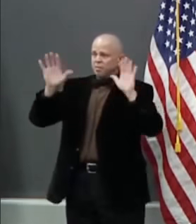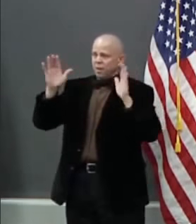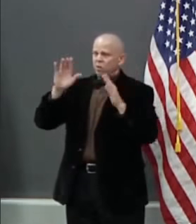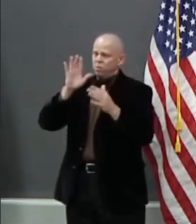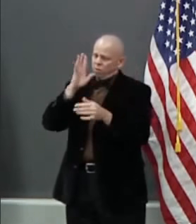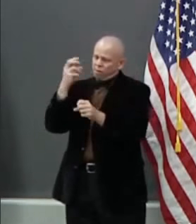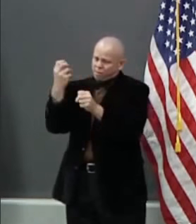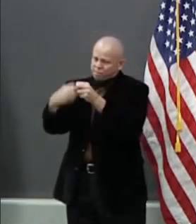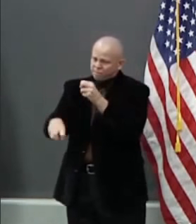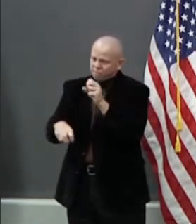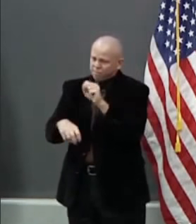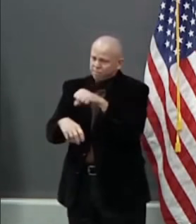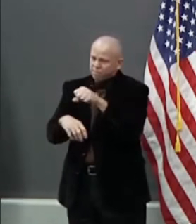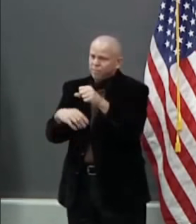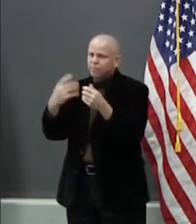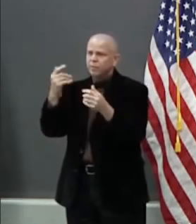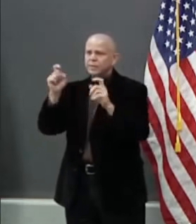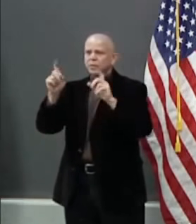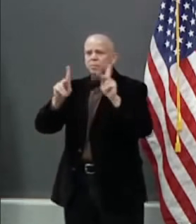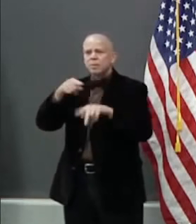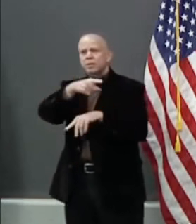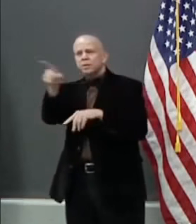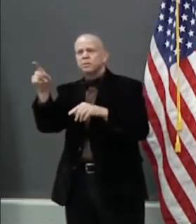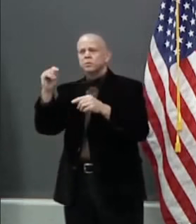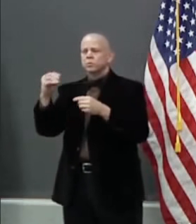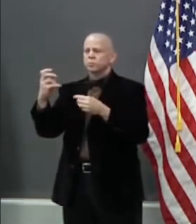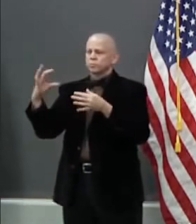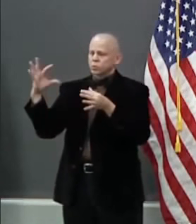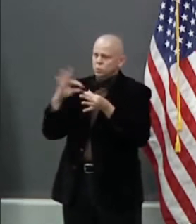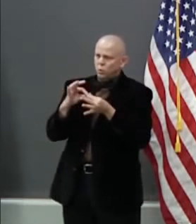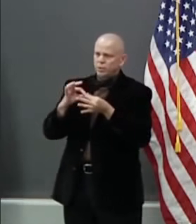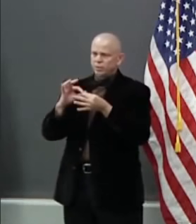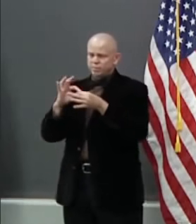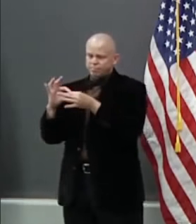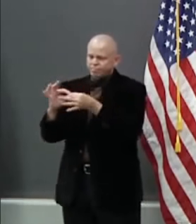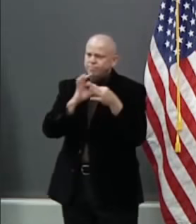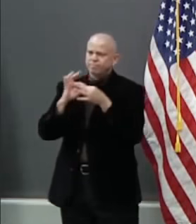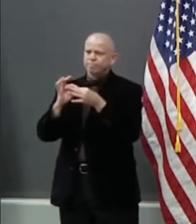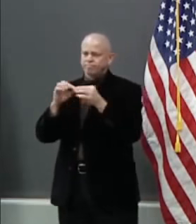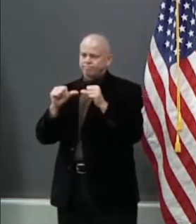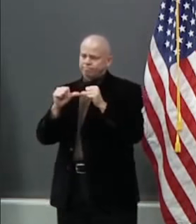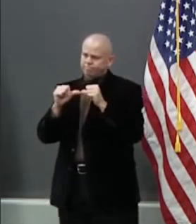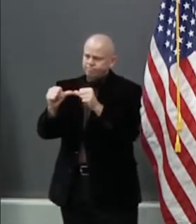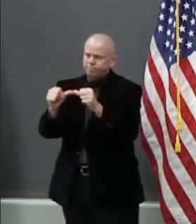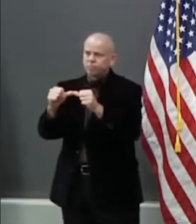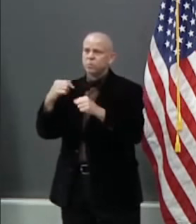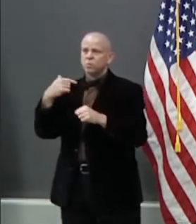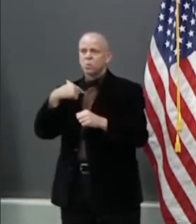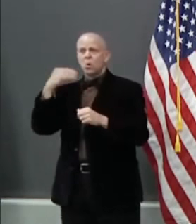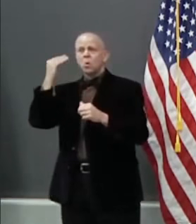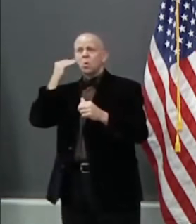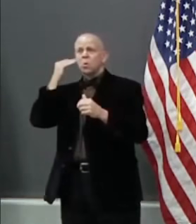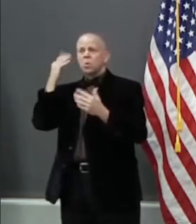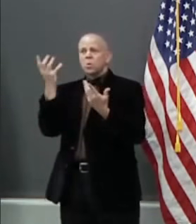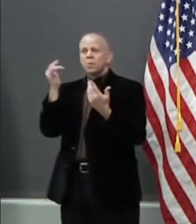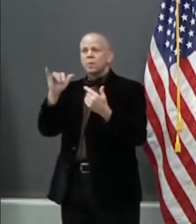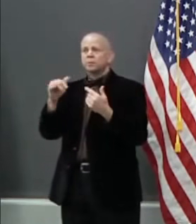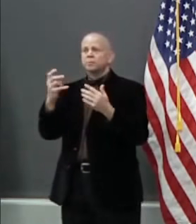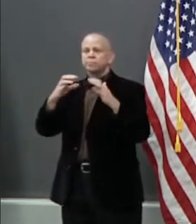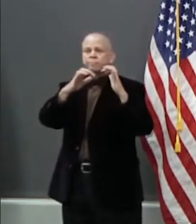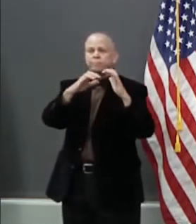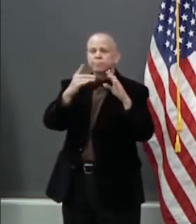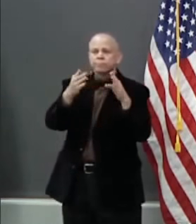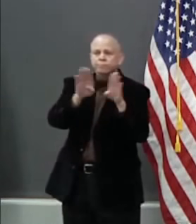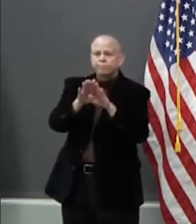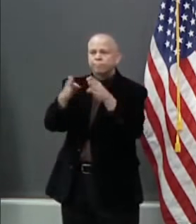we need people to come along with us. So, while we know the shutdown was effective and stay home to save lives really worked, if we